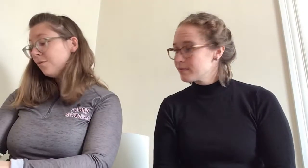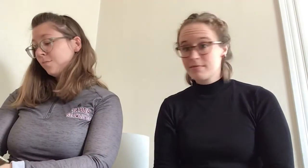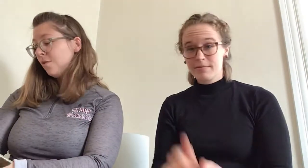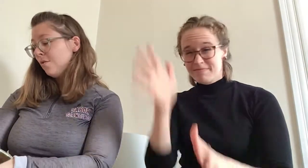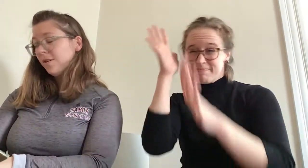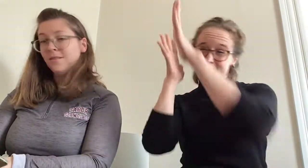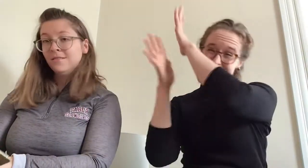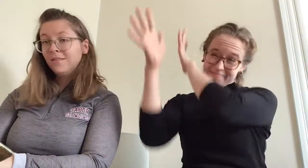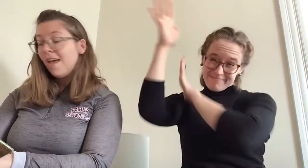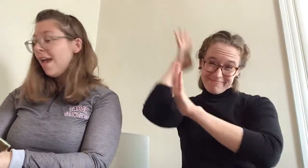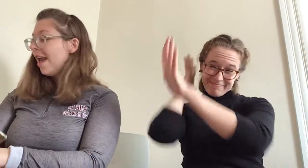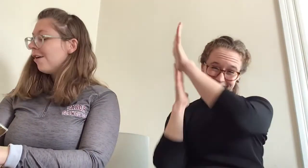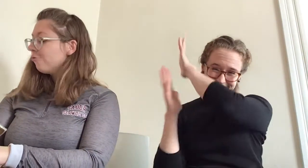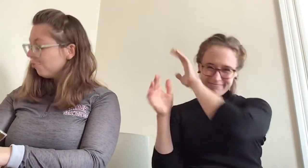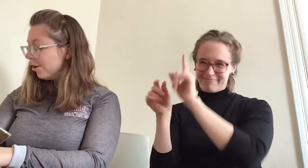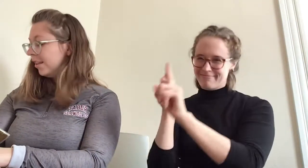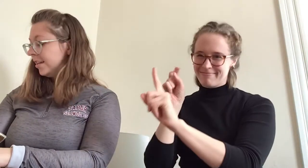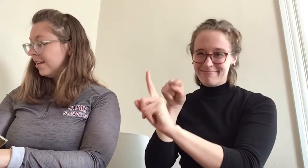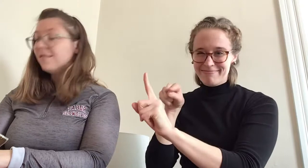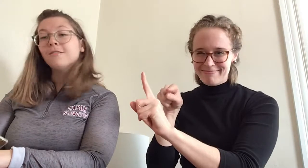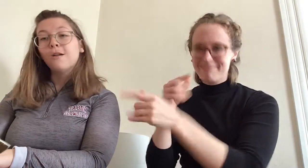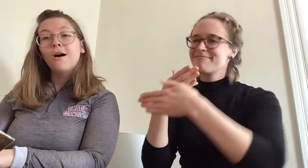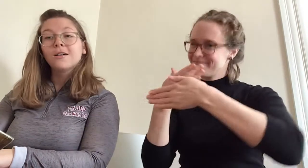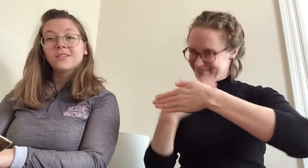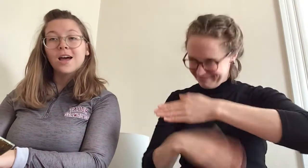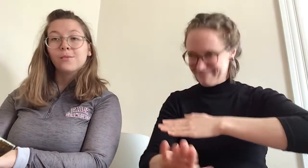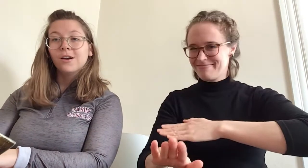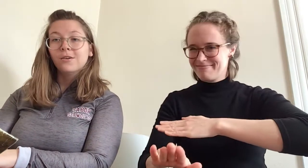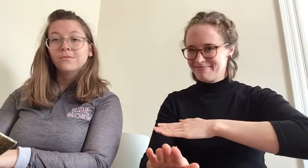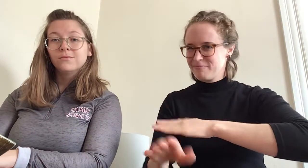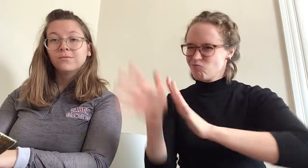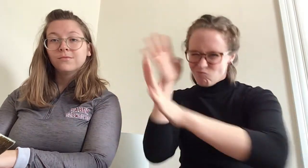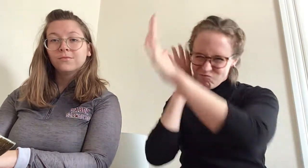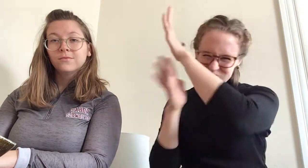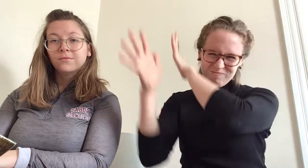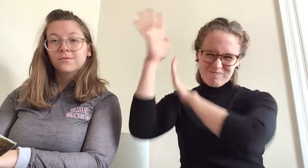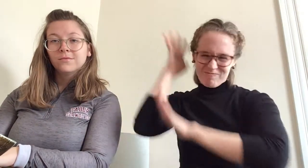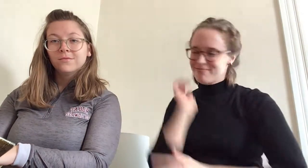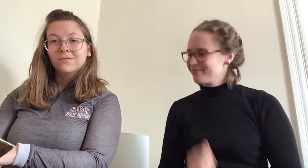He was born a really long time ago.